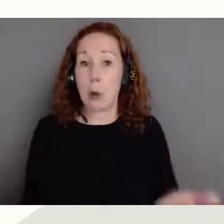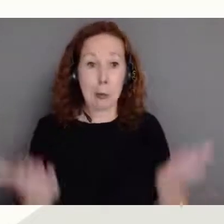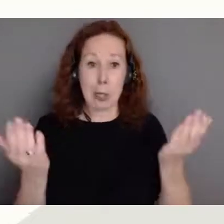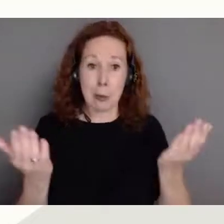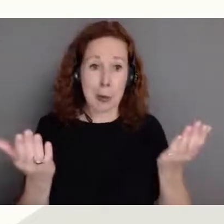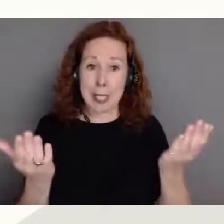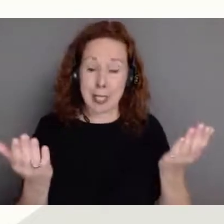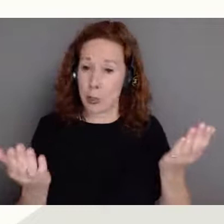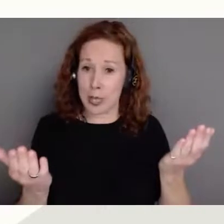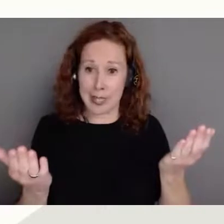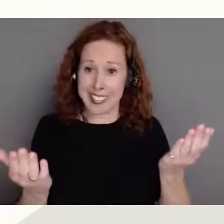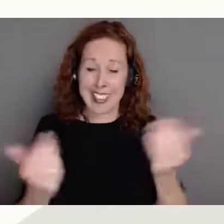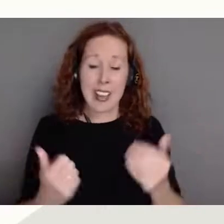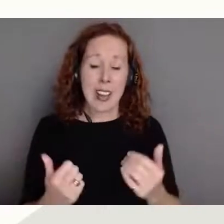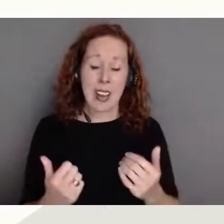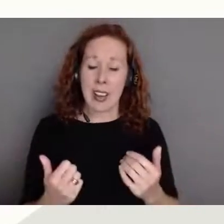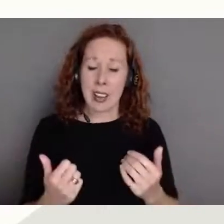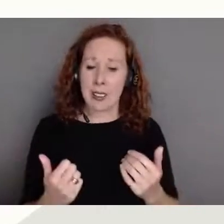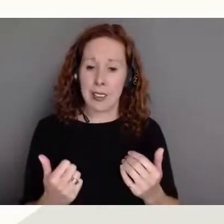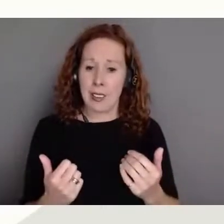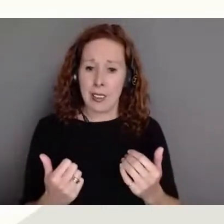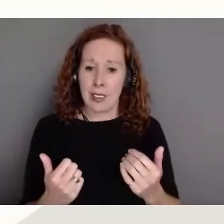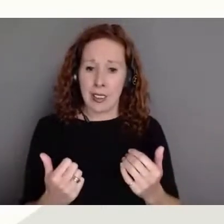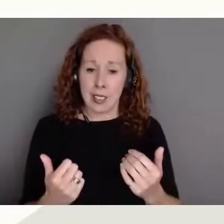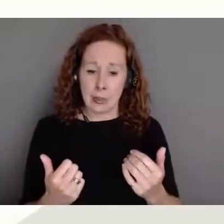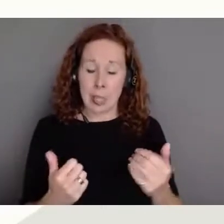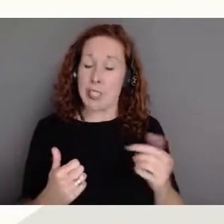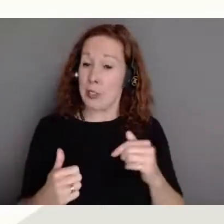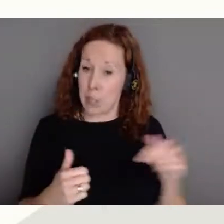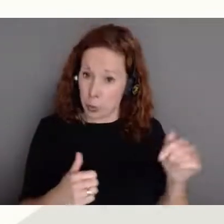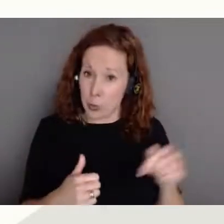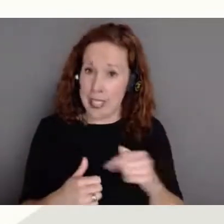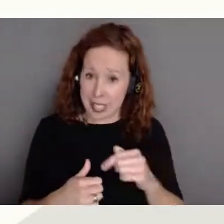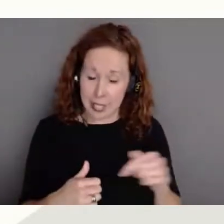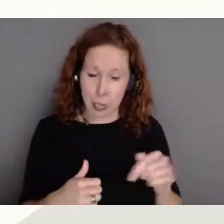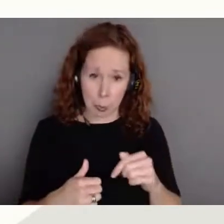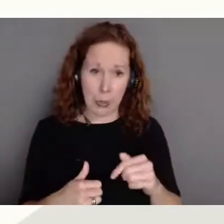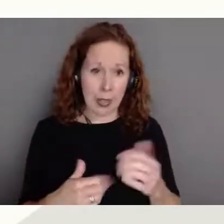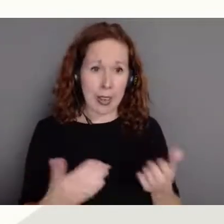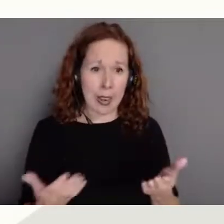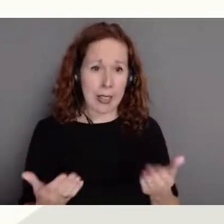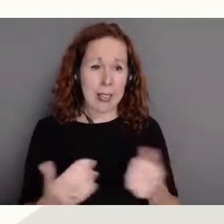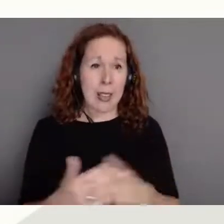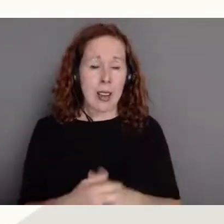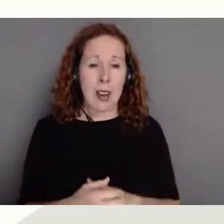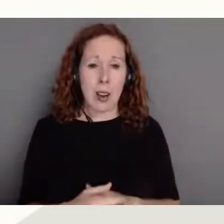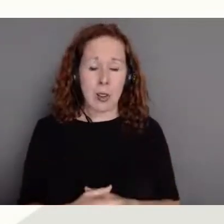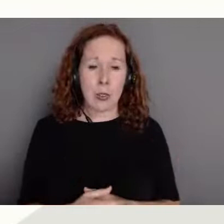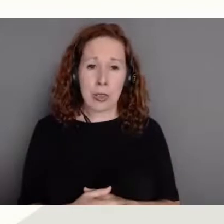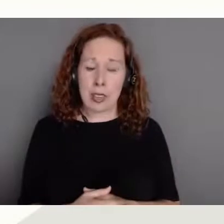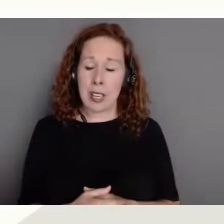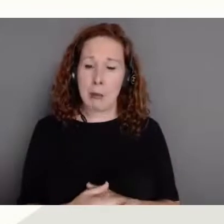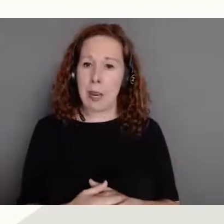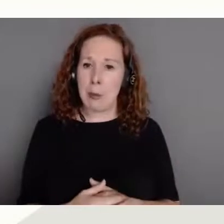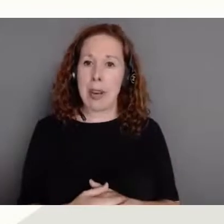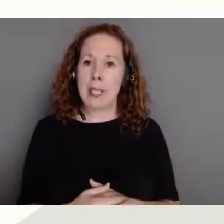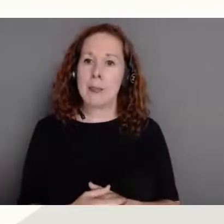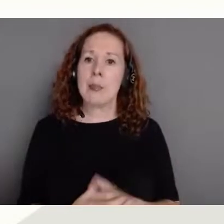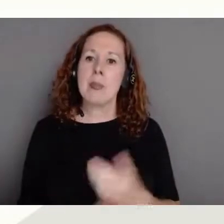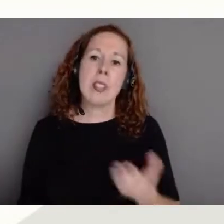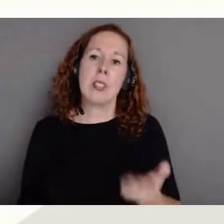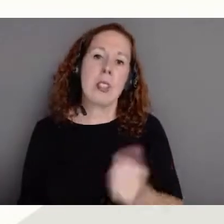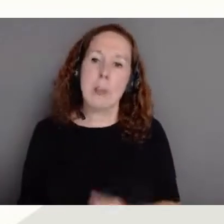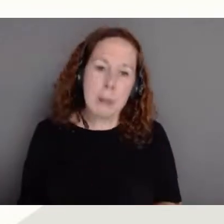somebody Mhm. just pops on my screen, Mhm. and when it's the video relay interpreting, and Yes. I'll think in my